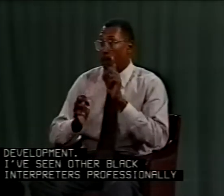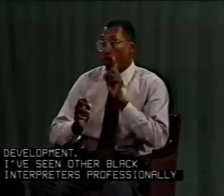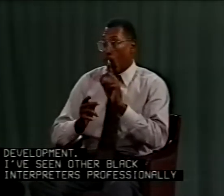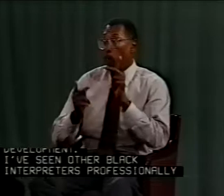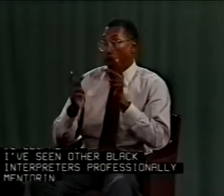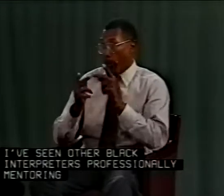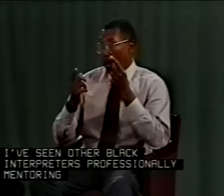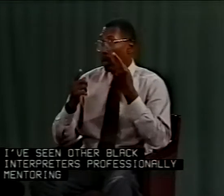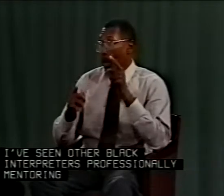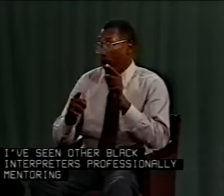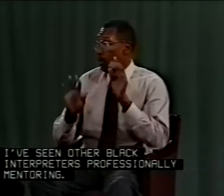happening.